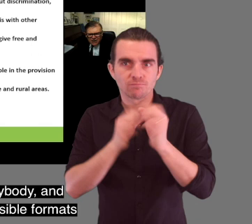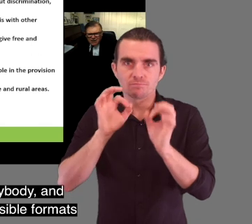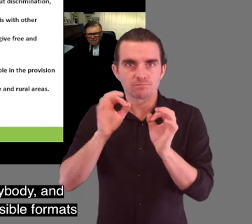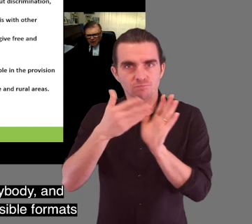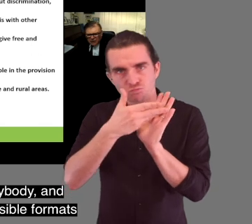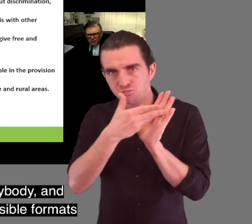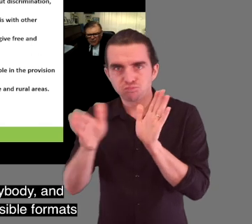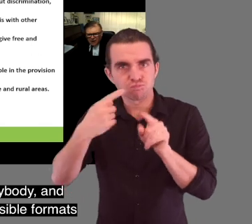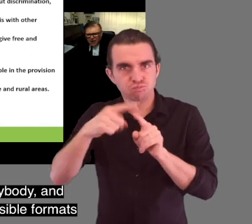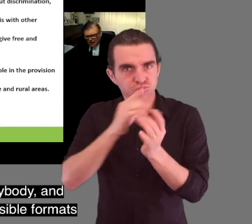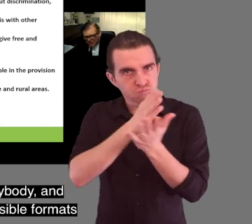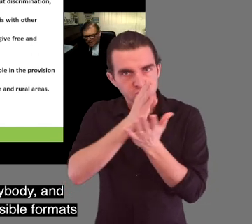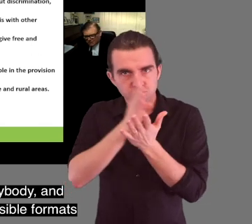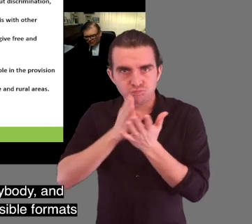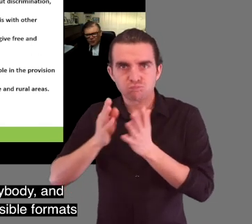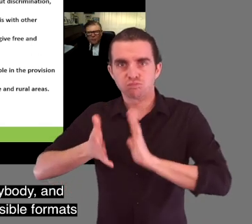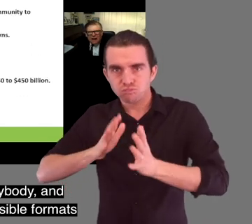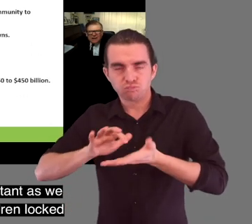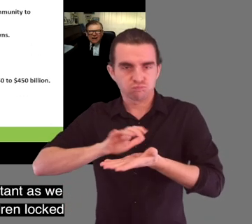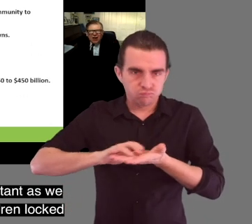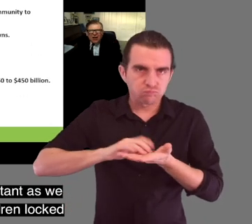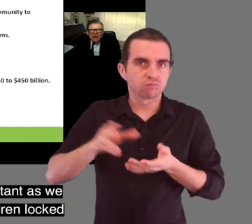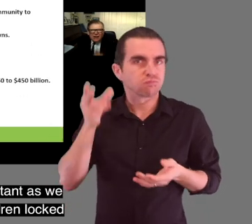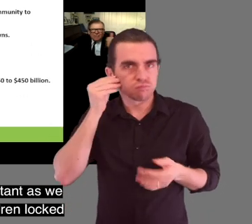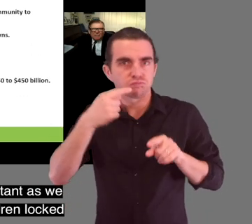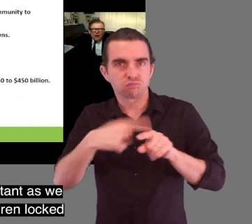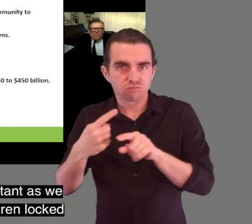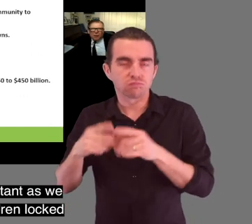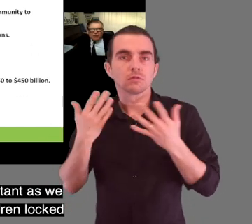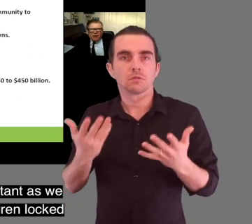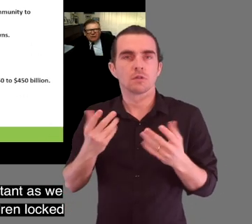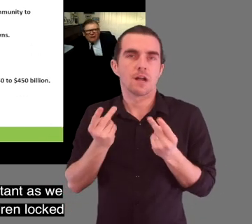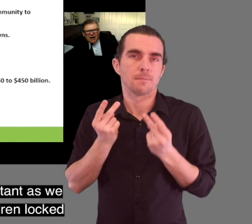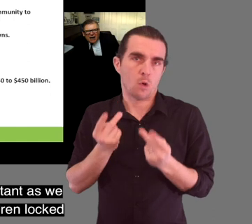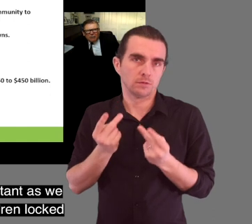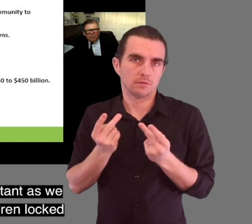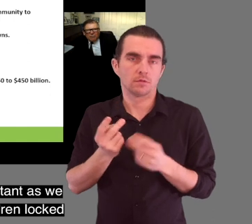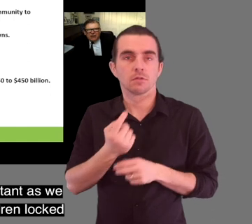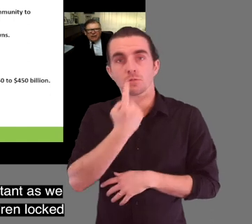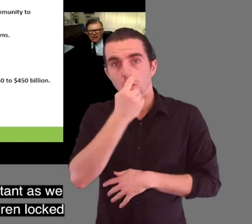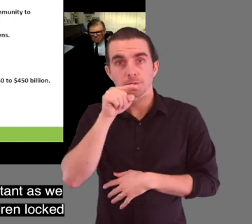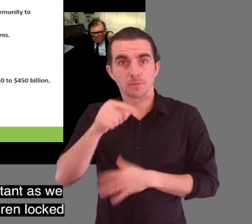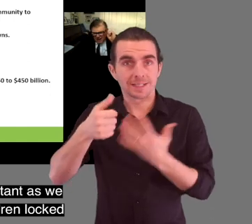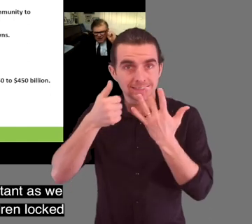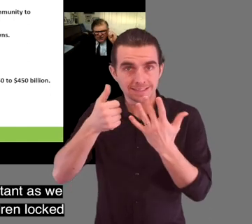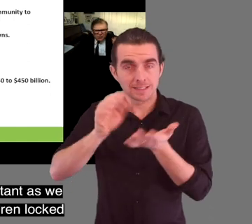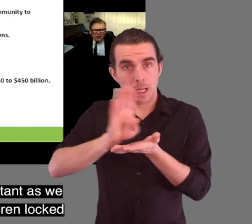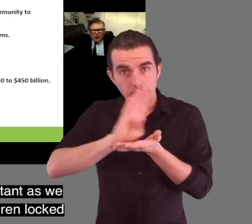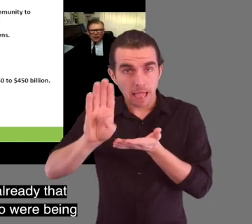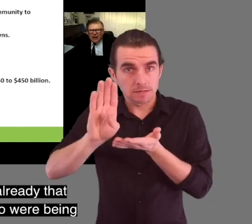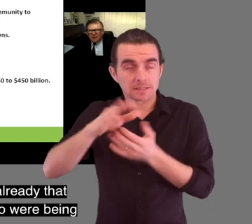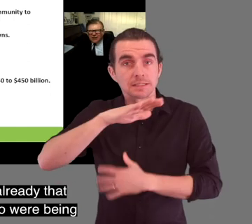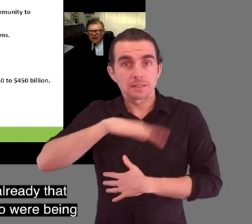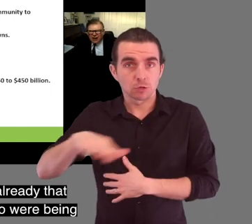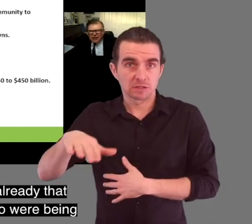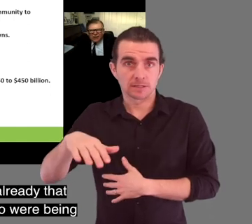provide multiple and accessible formats. And lastly, but very important, as we said, with 1.6 billion children locked